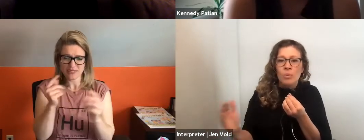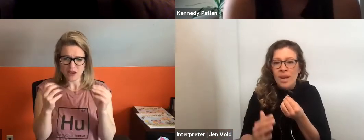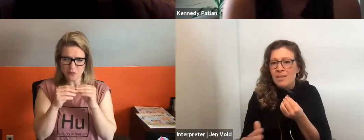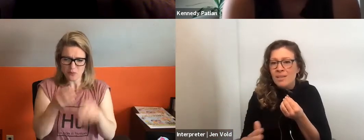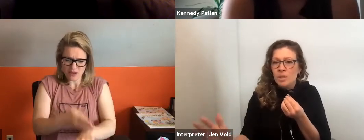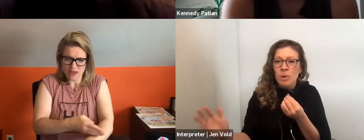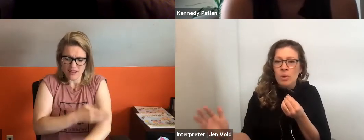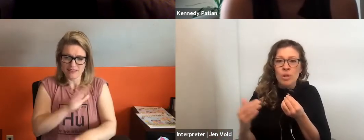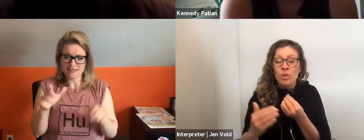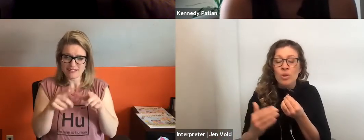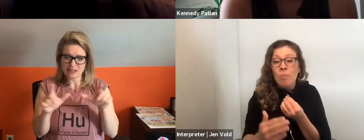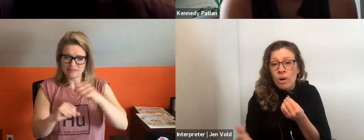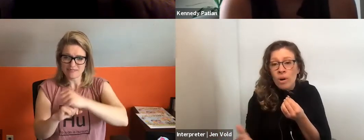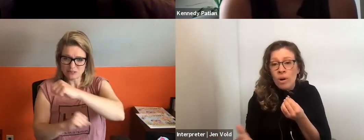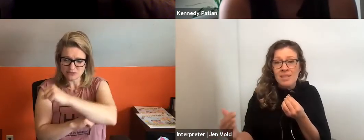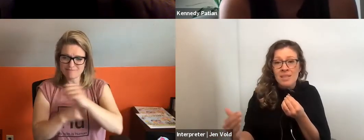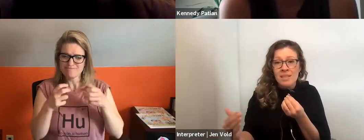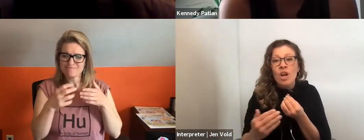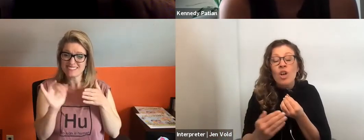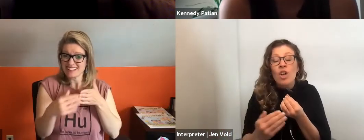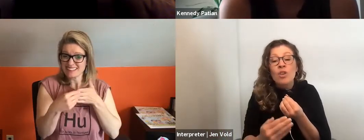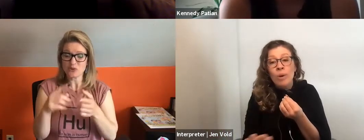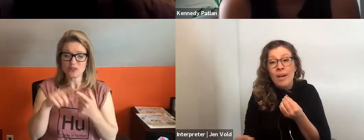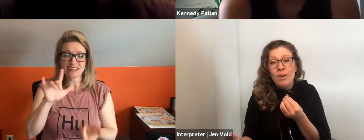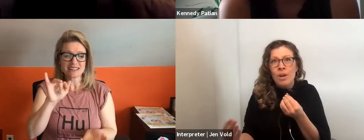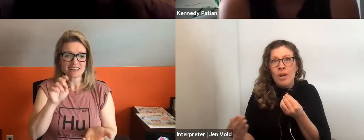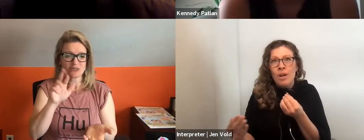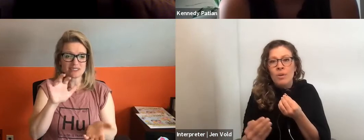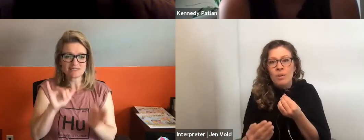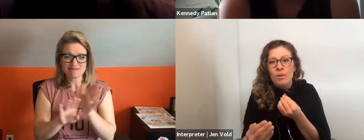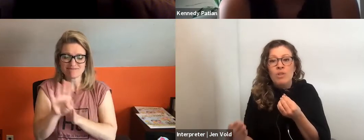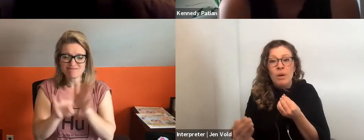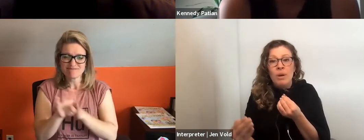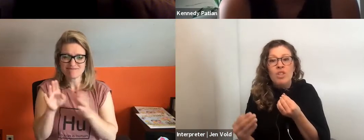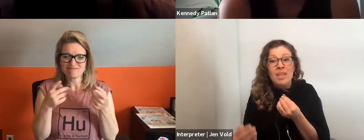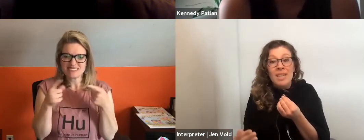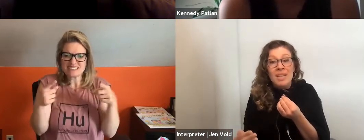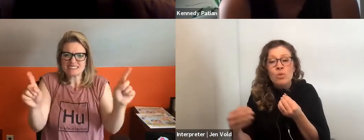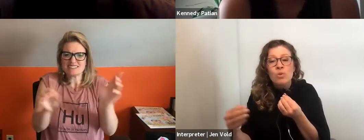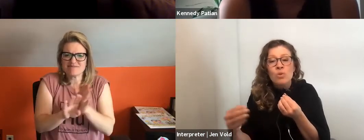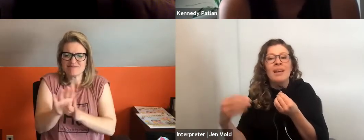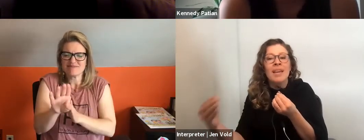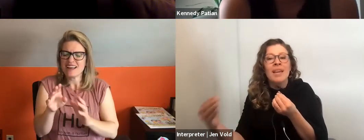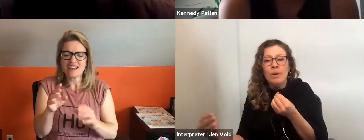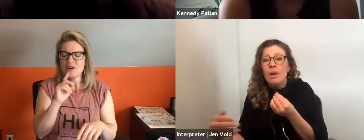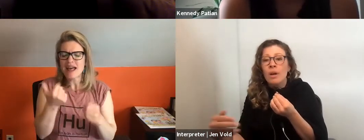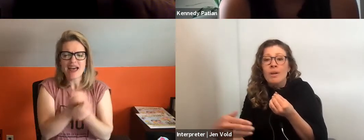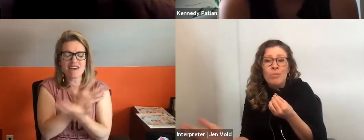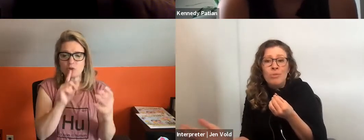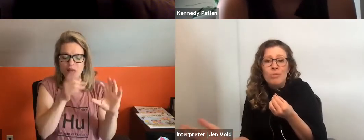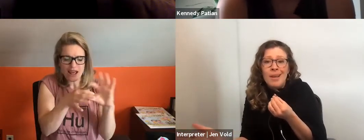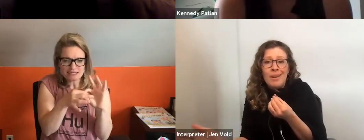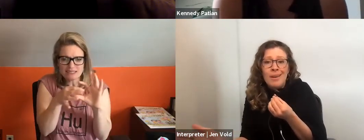environments, rich ASL exposure. The more they see, the greater their language foundation is to then